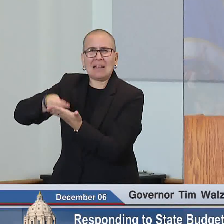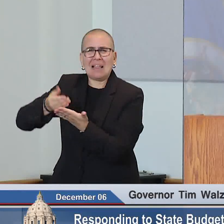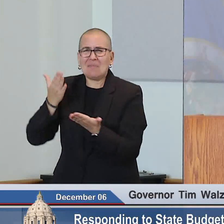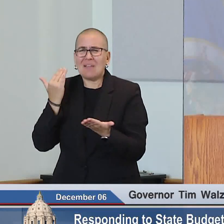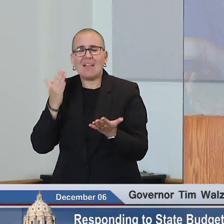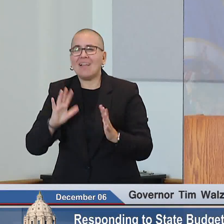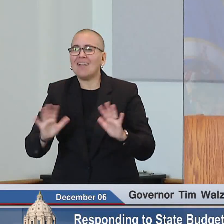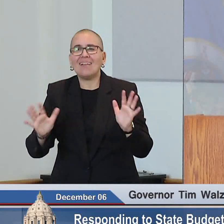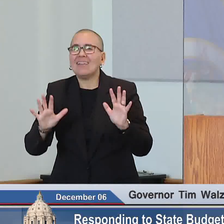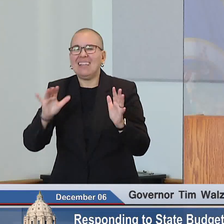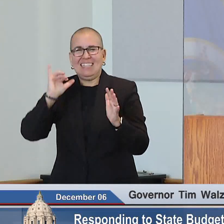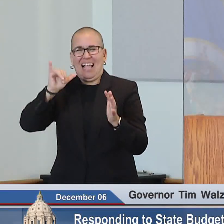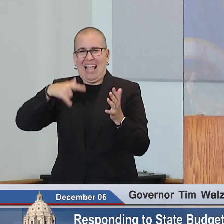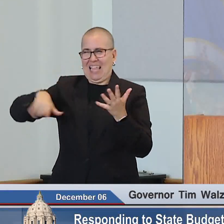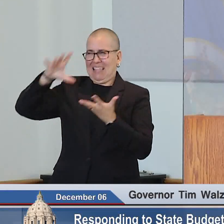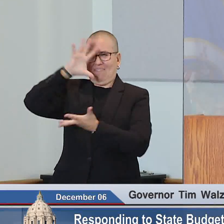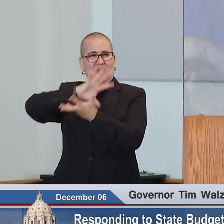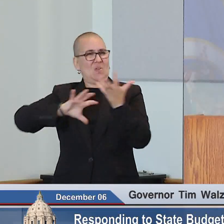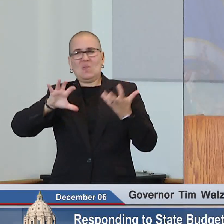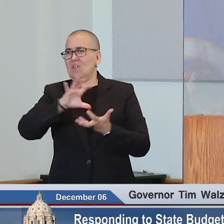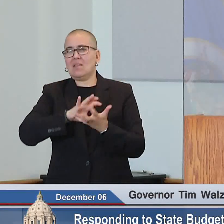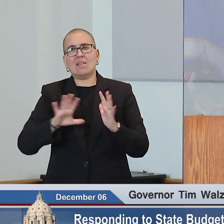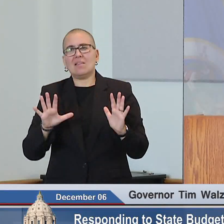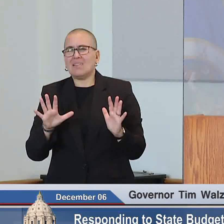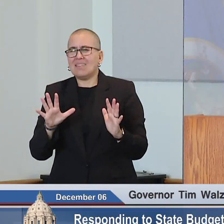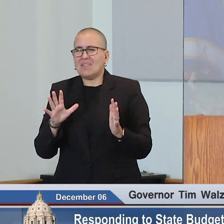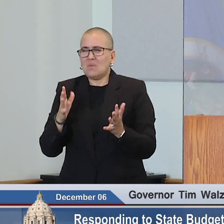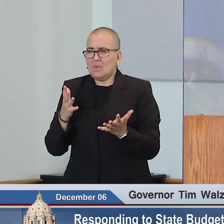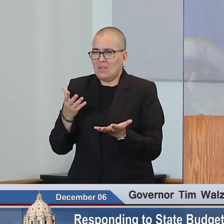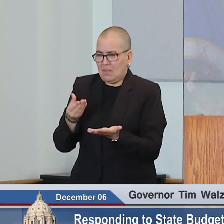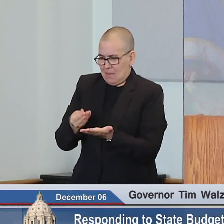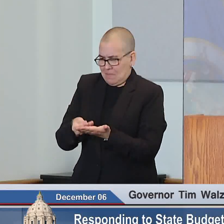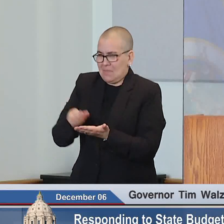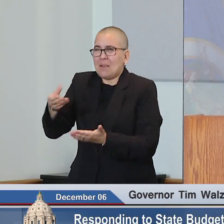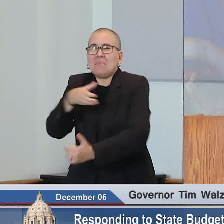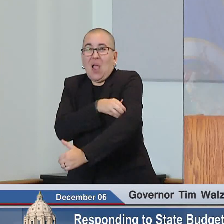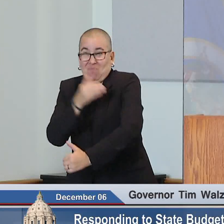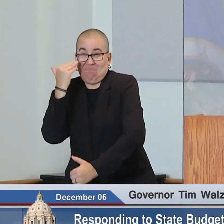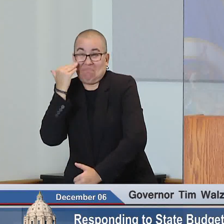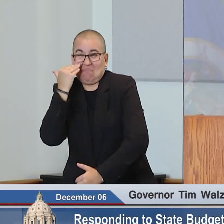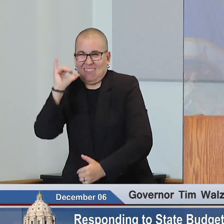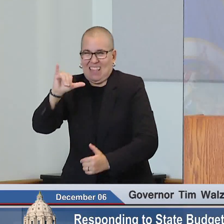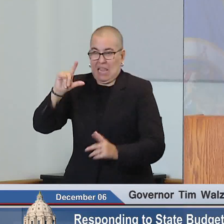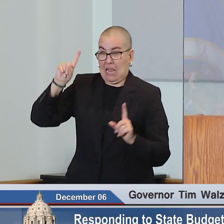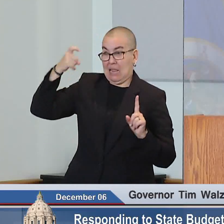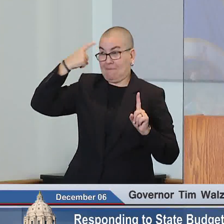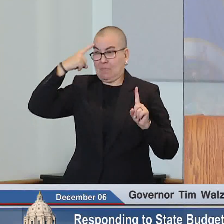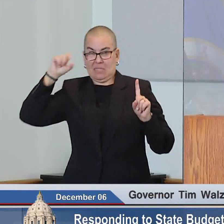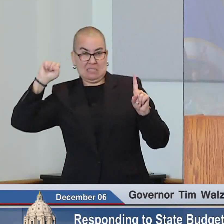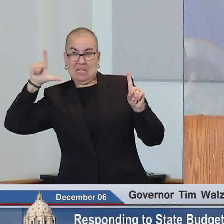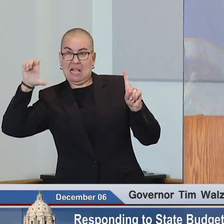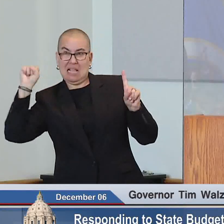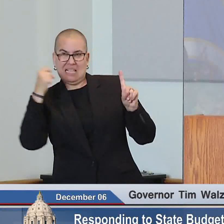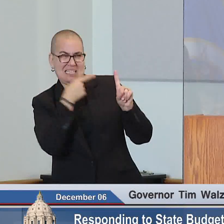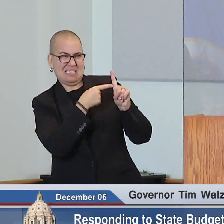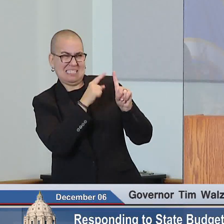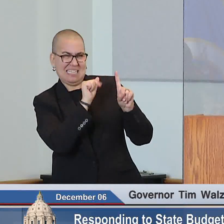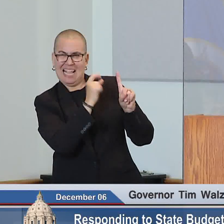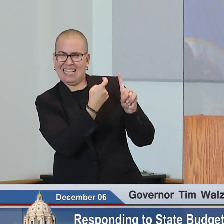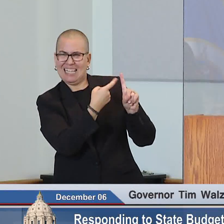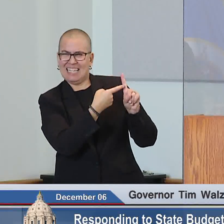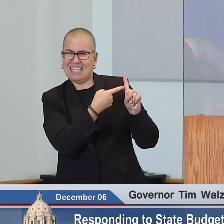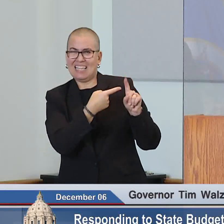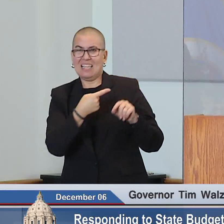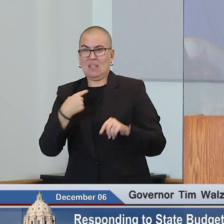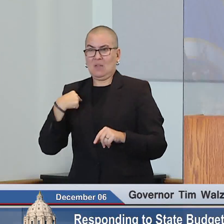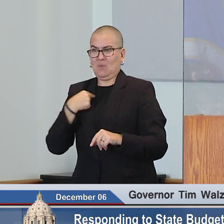buying power. It's when we talk about things like local government sales tax issues for projects they're doing. When we remove those, that's a real impact for some